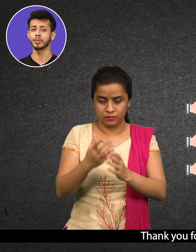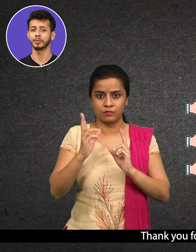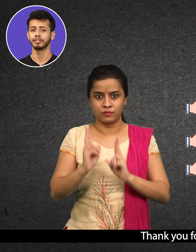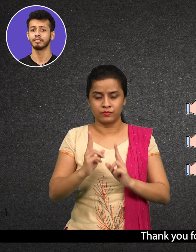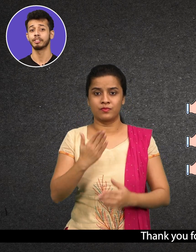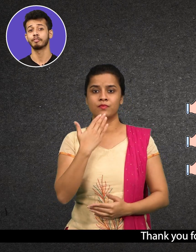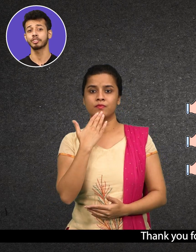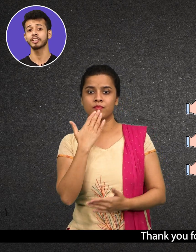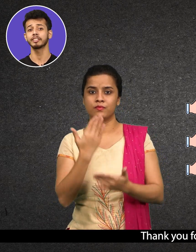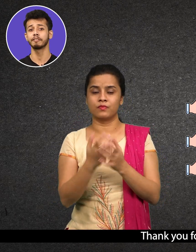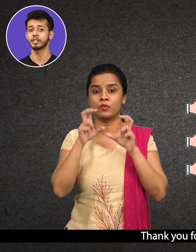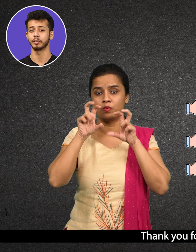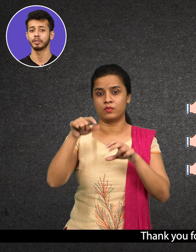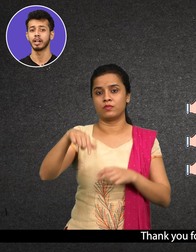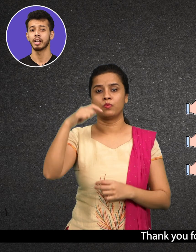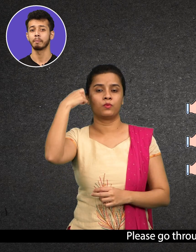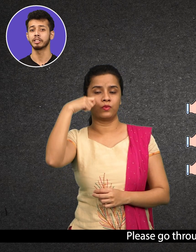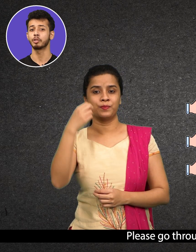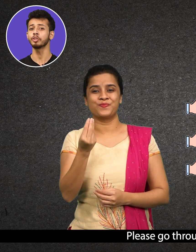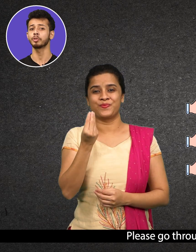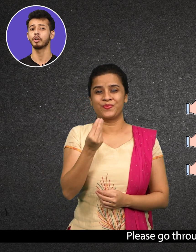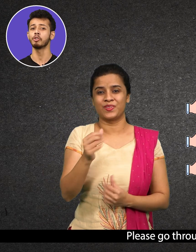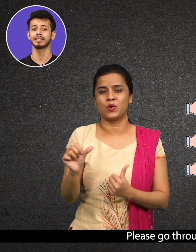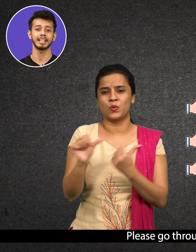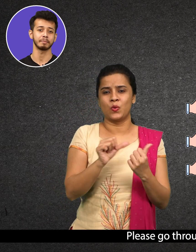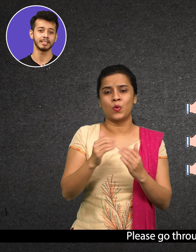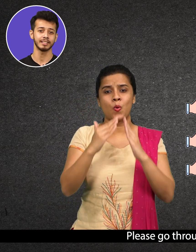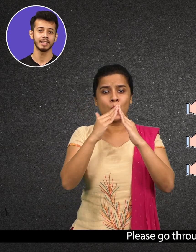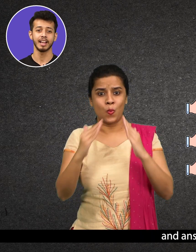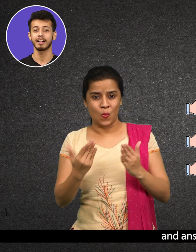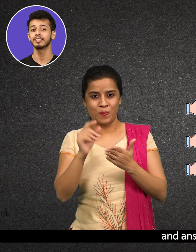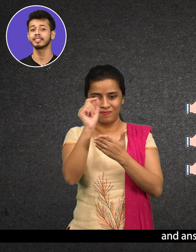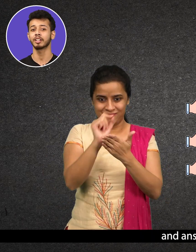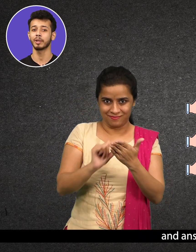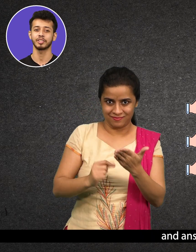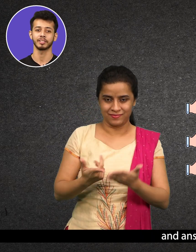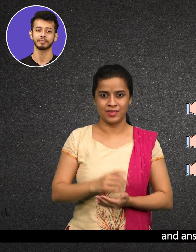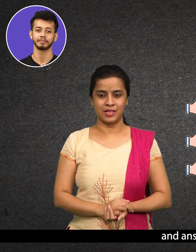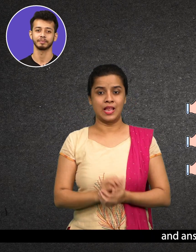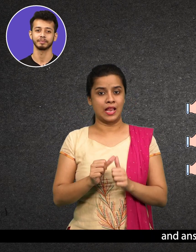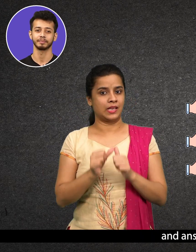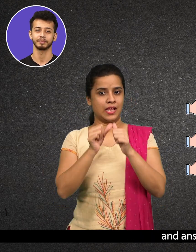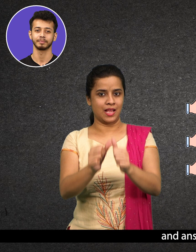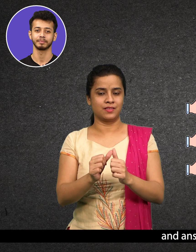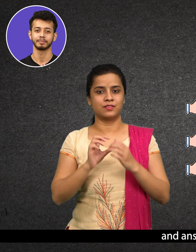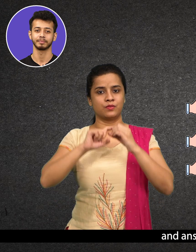Thank you for watching this video. Please go through the home assignment and answer the question.